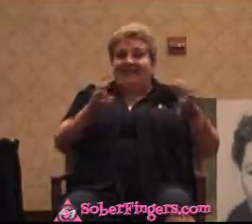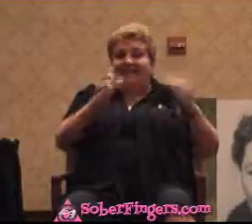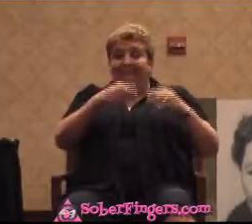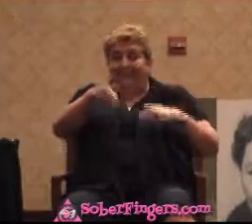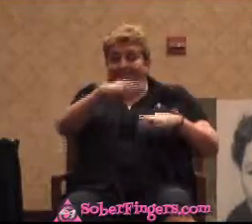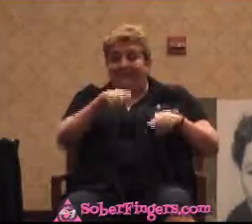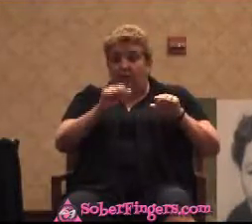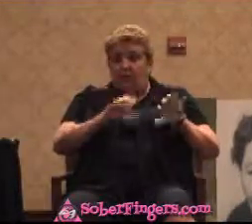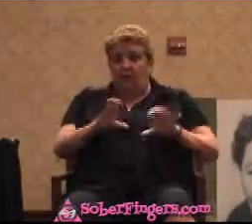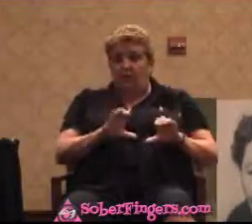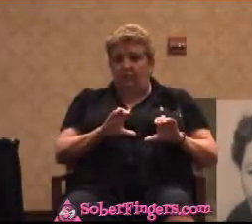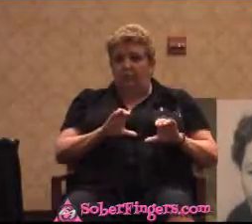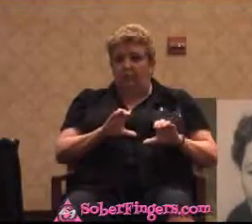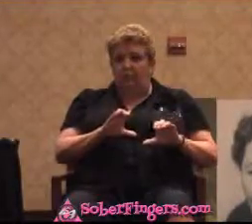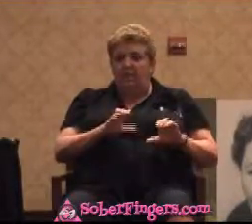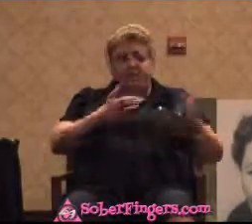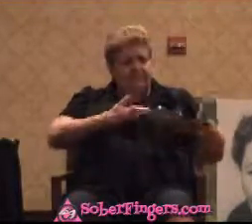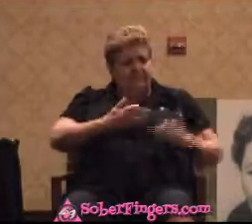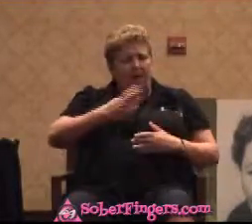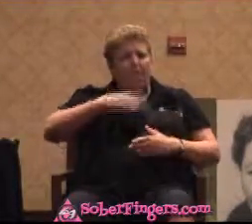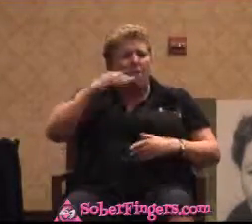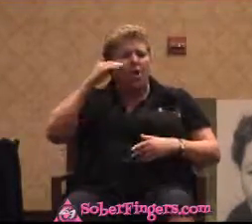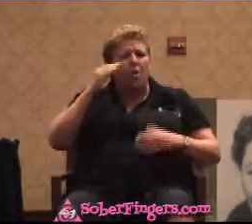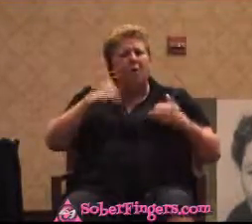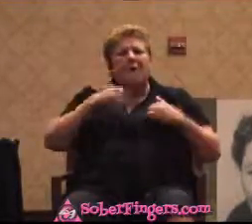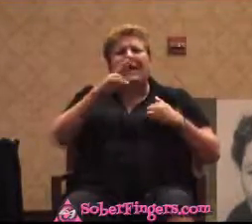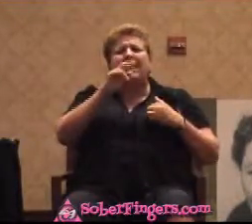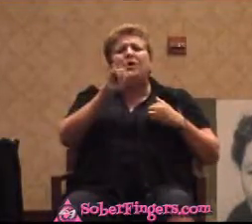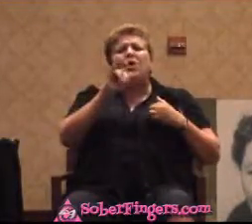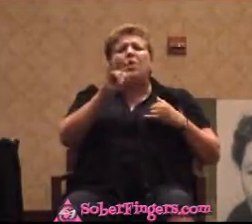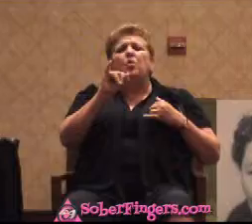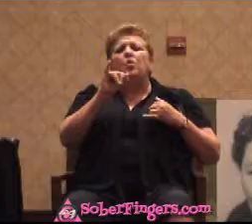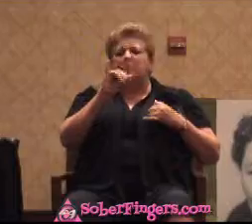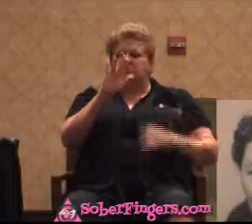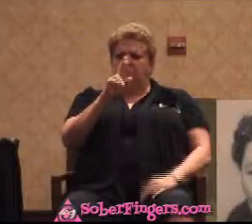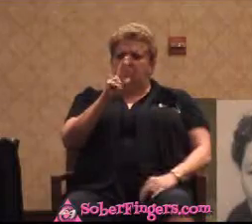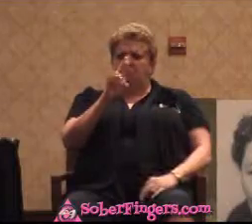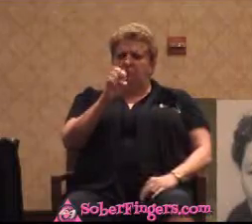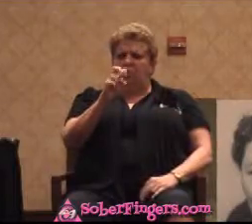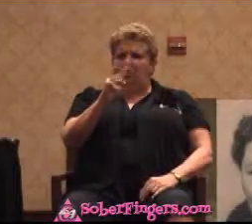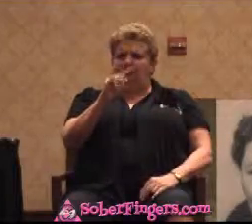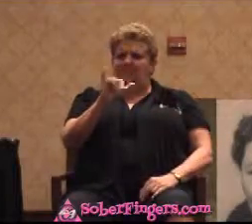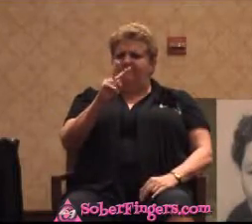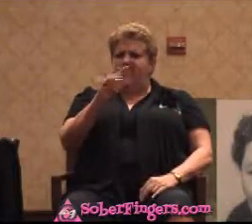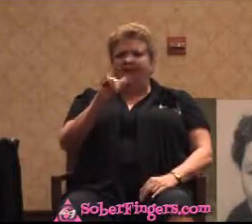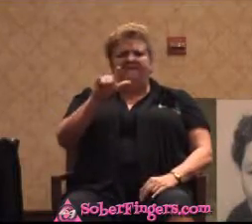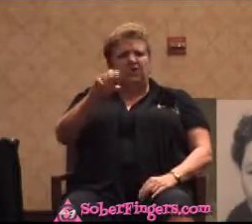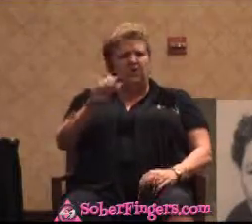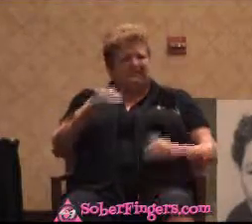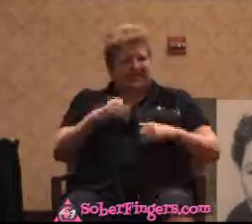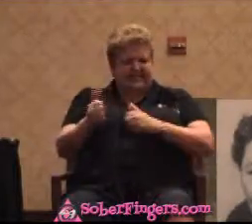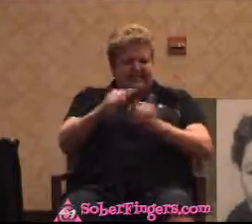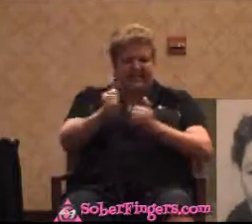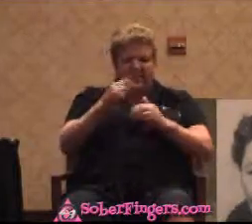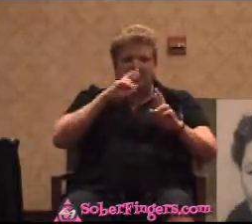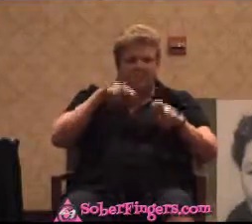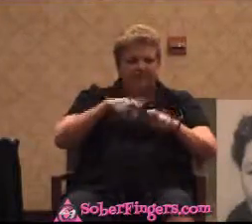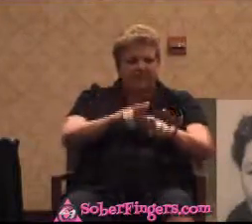back home. They had revivals. They had every minister in our town there to help me. They dipped me in the river. They brought me back up. They had people